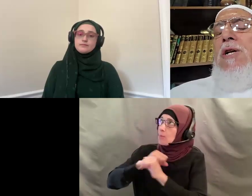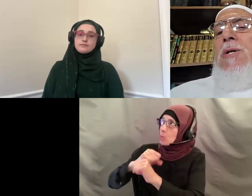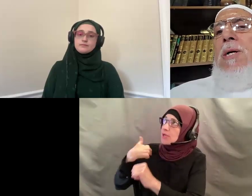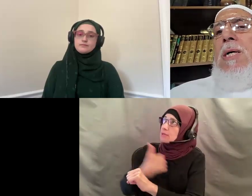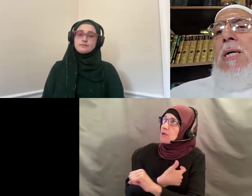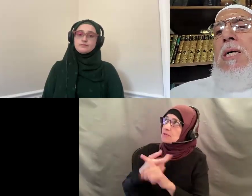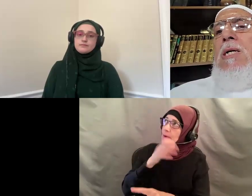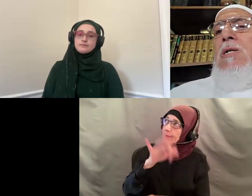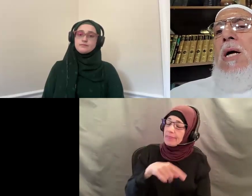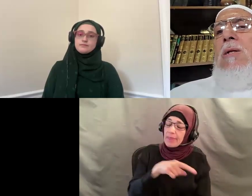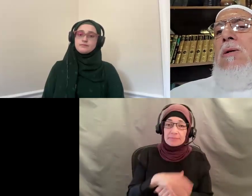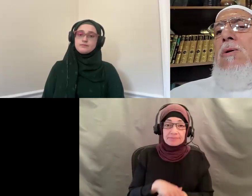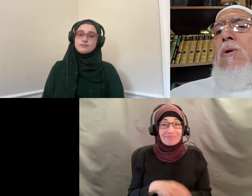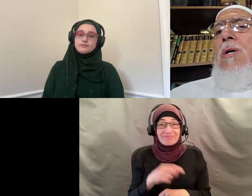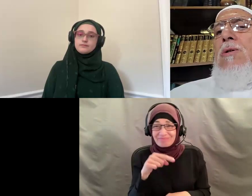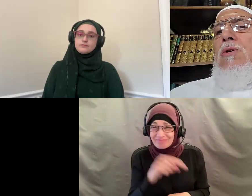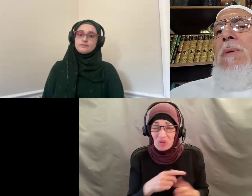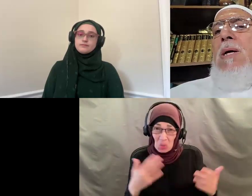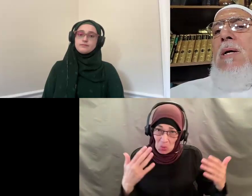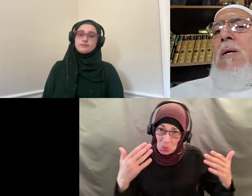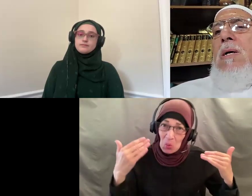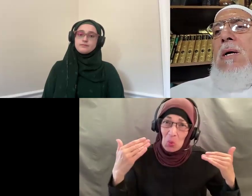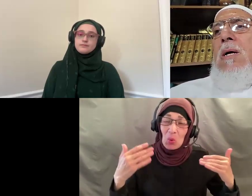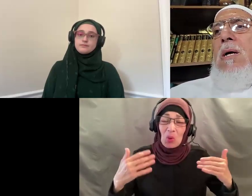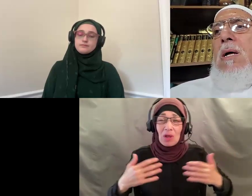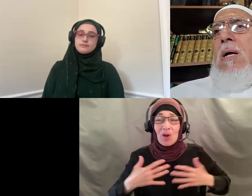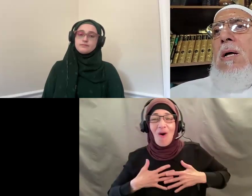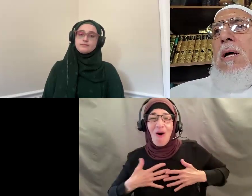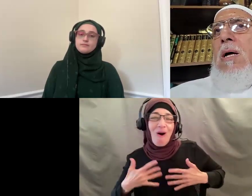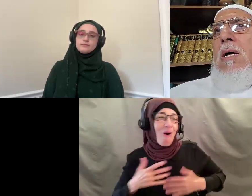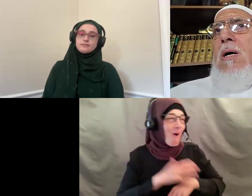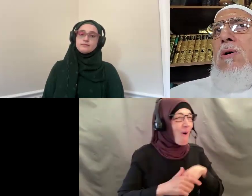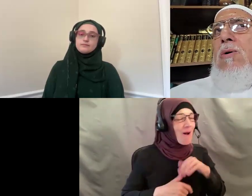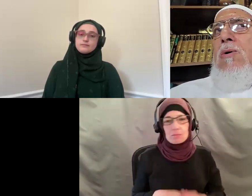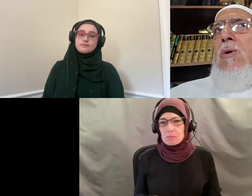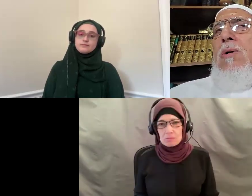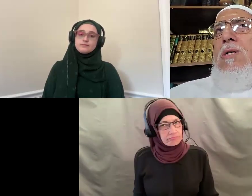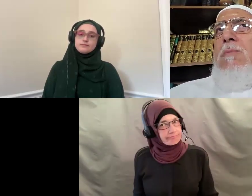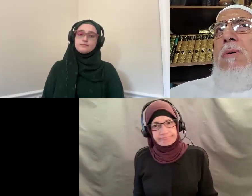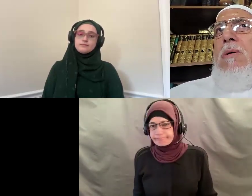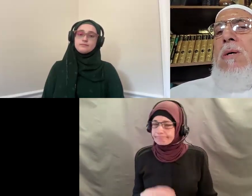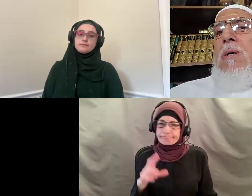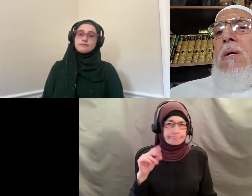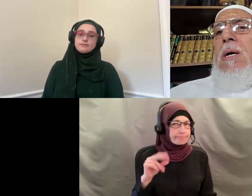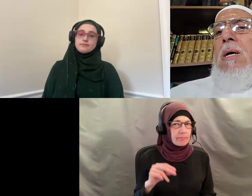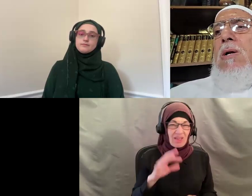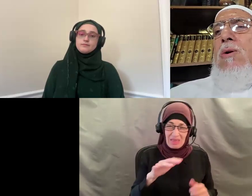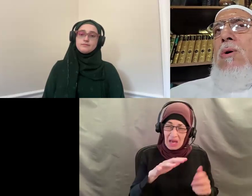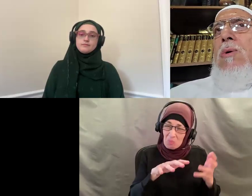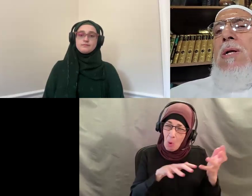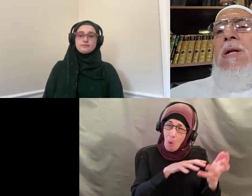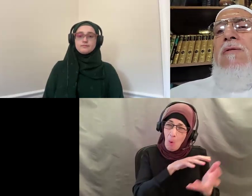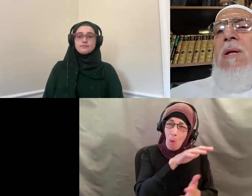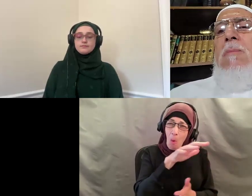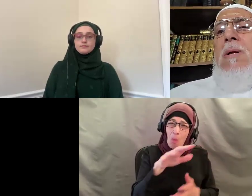nor refreshing. It is not going to be a cold smoke,